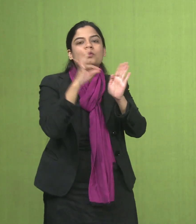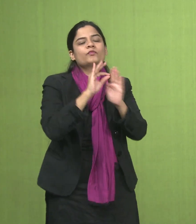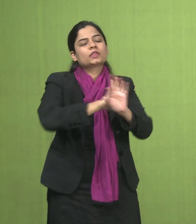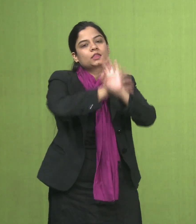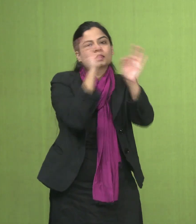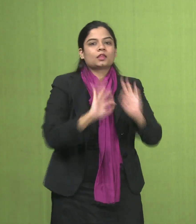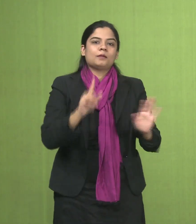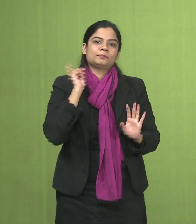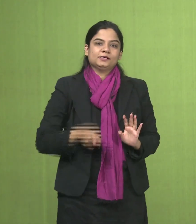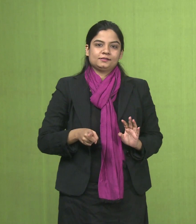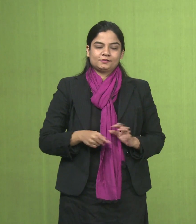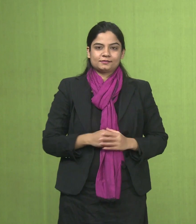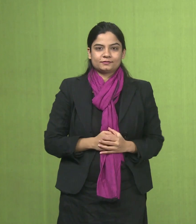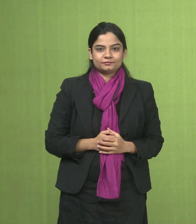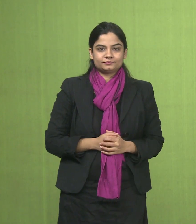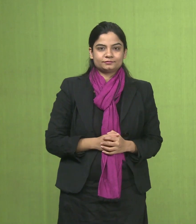them that you need to get it replaced.